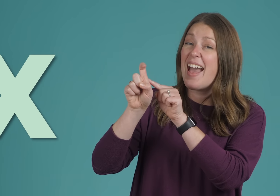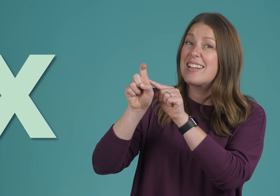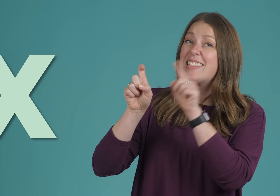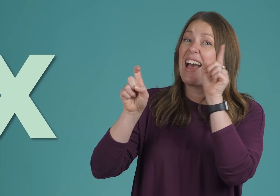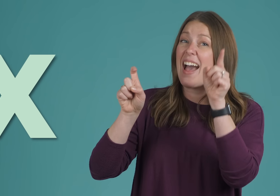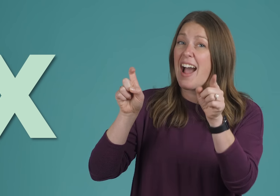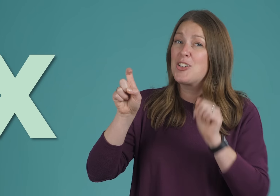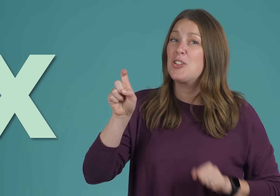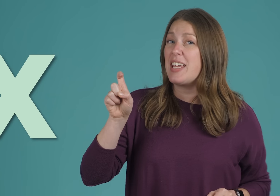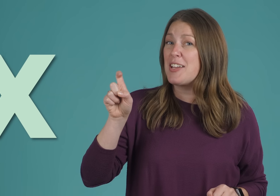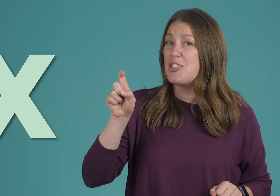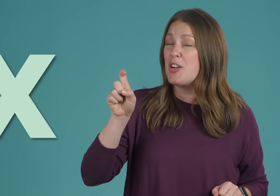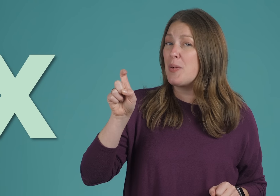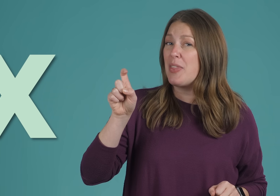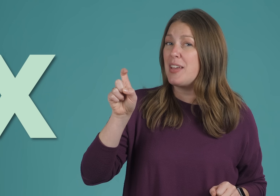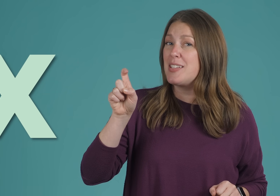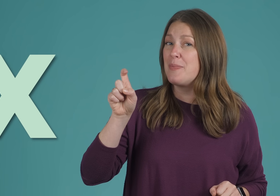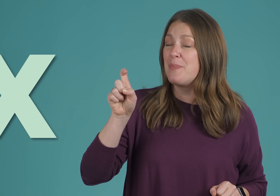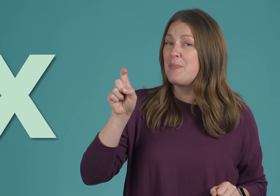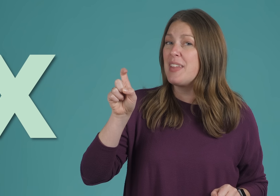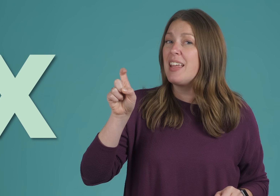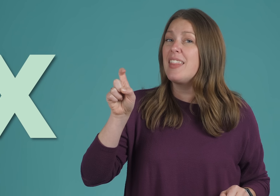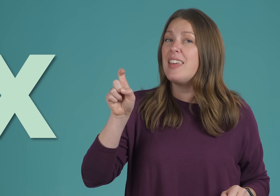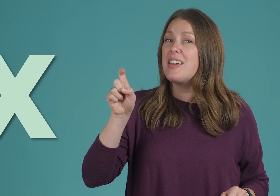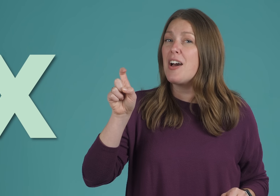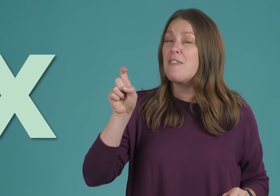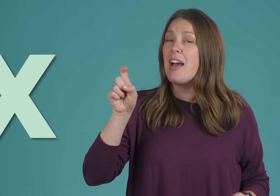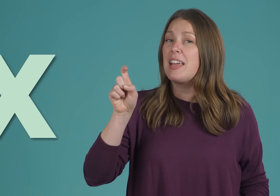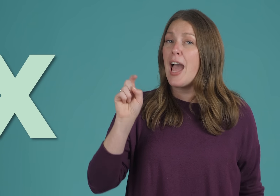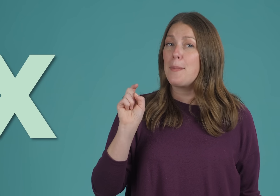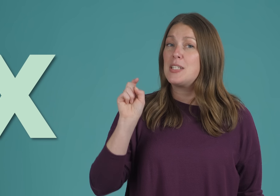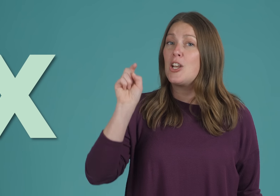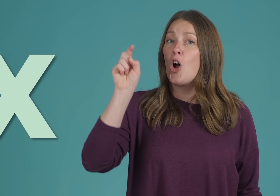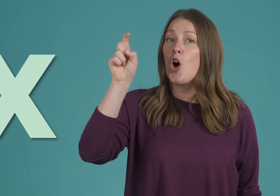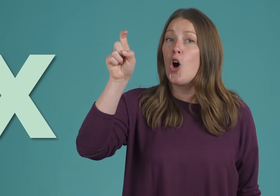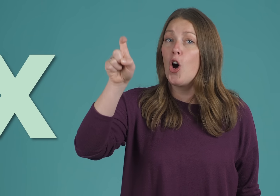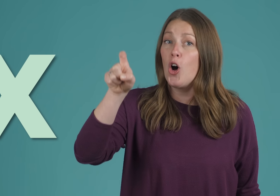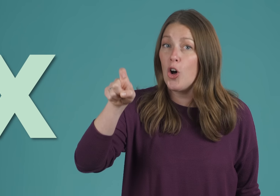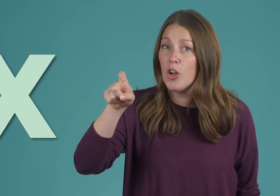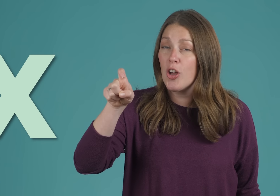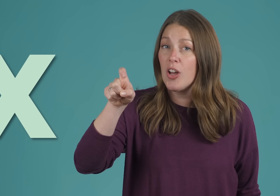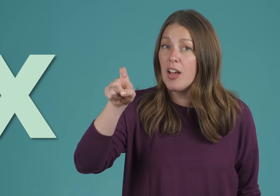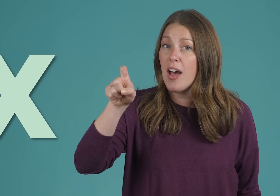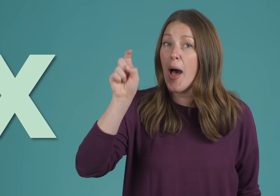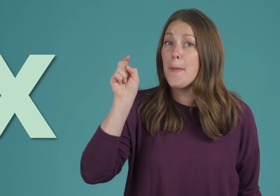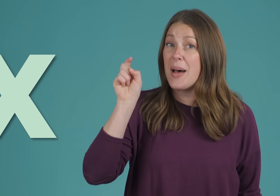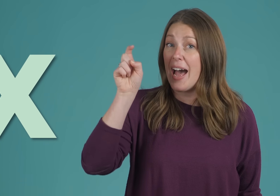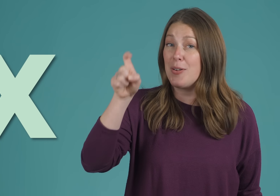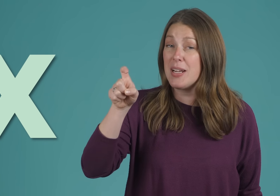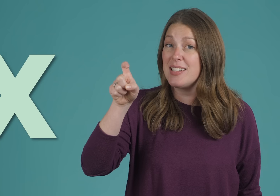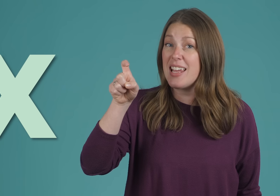X actually has a trick with it. Think of Captain Hook, a pirate,